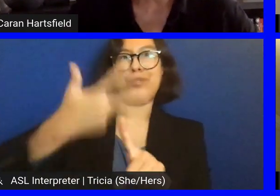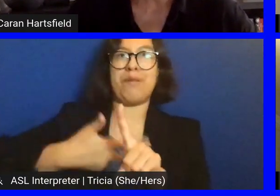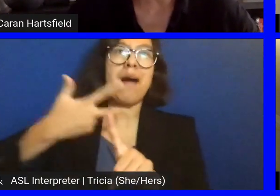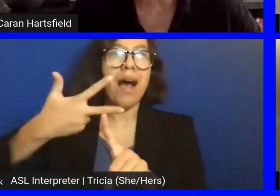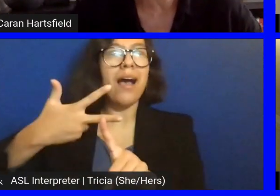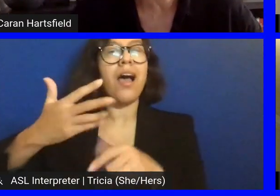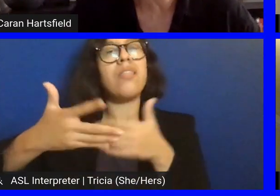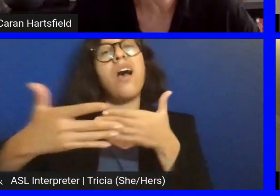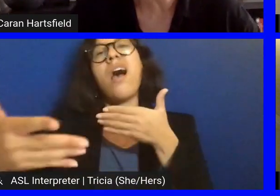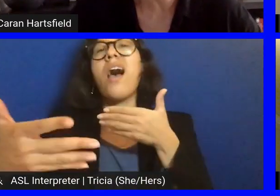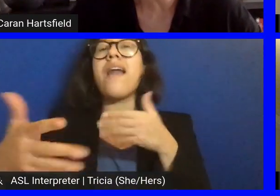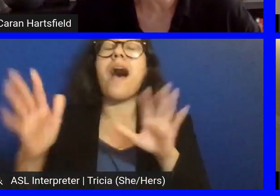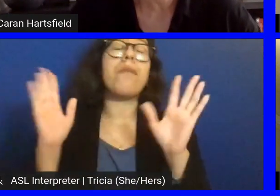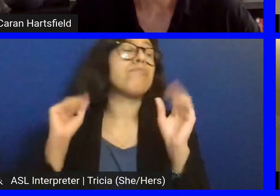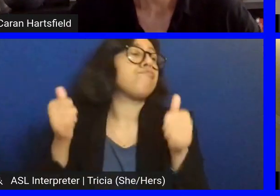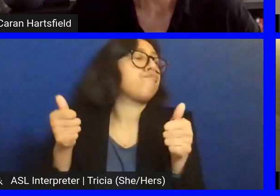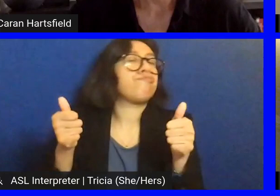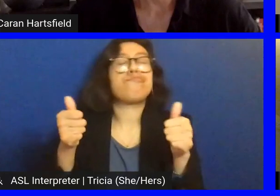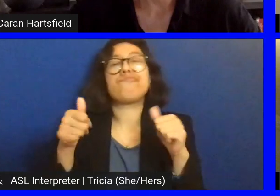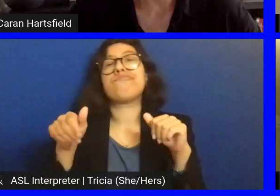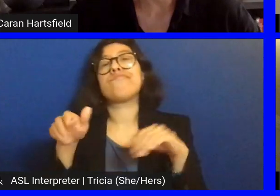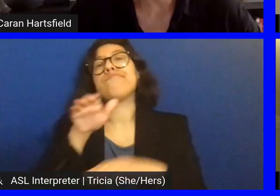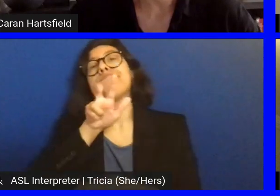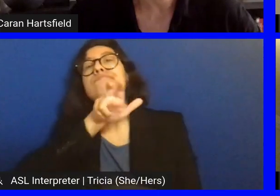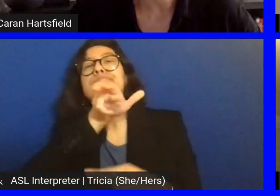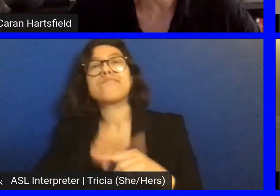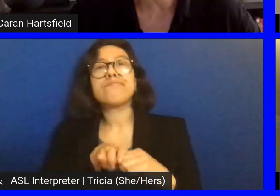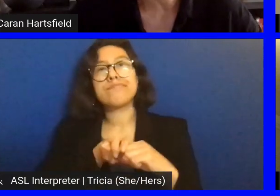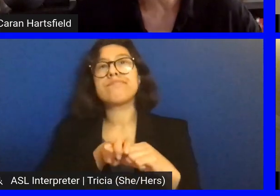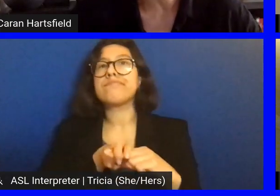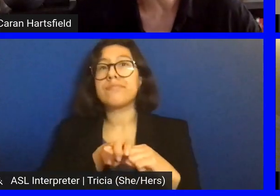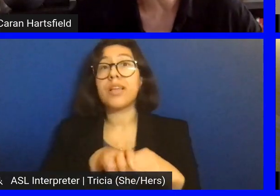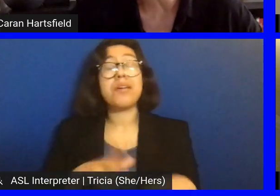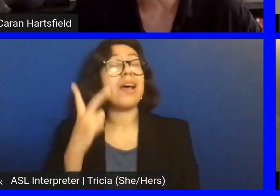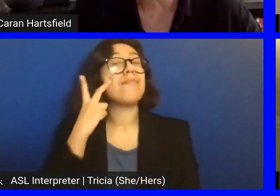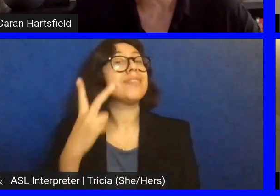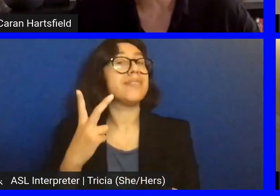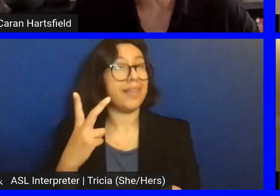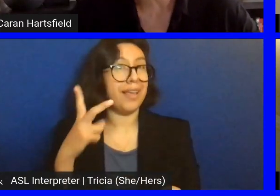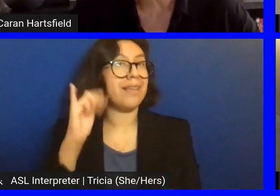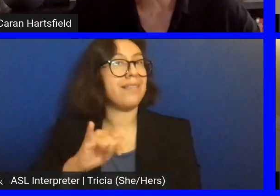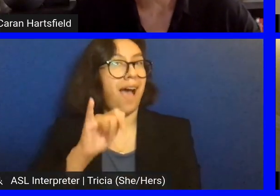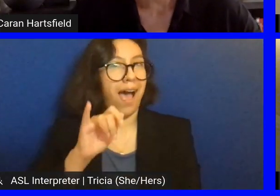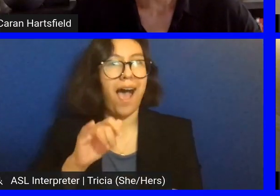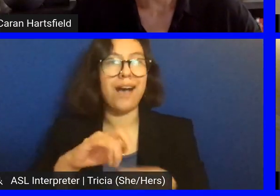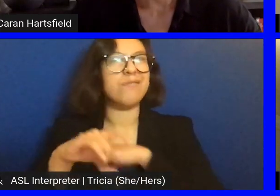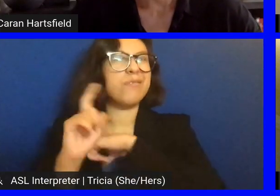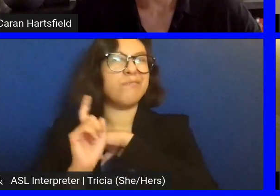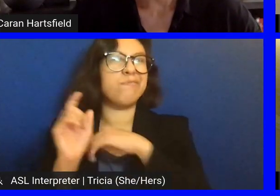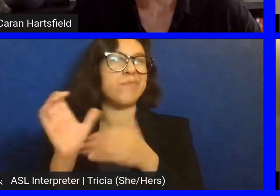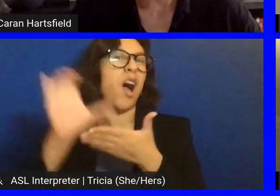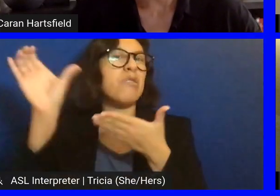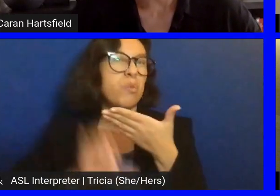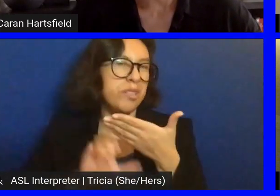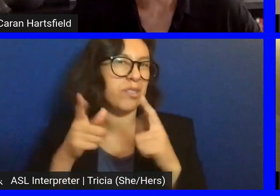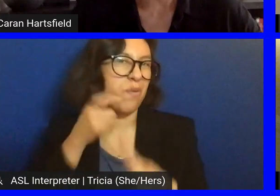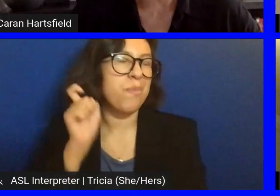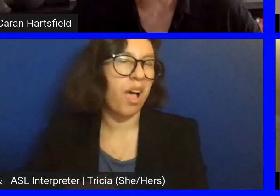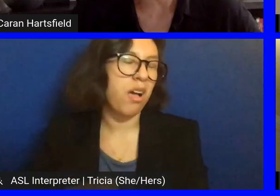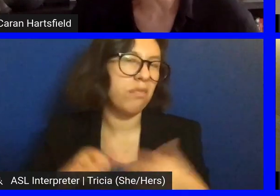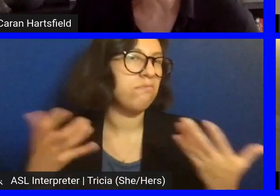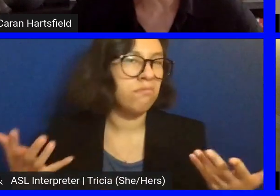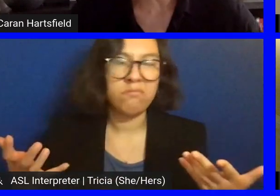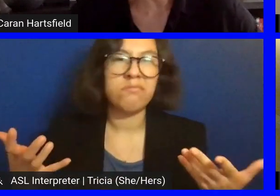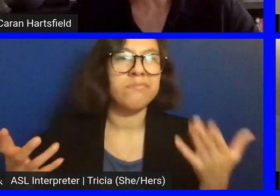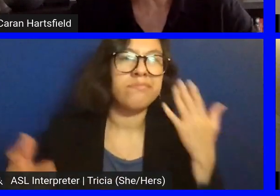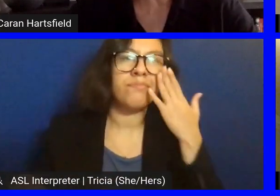and then I take my foot off the gas. Mm. And I've seen the ramifications of that kind of behavior. And I think we have